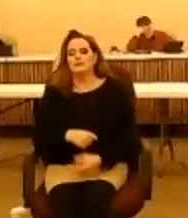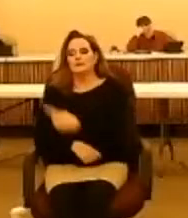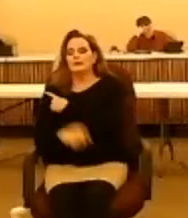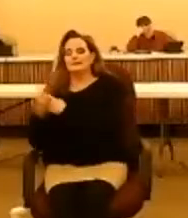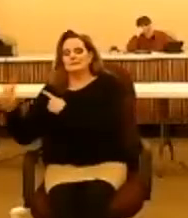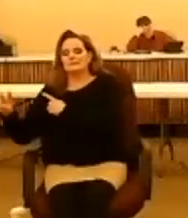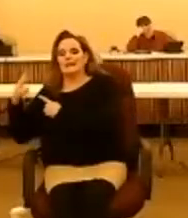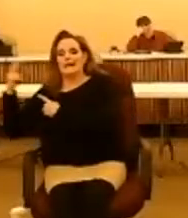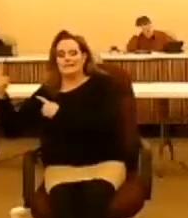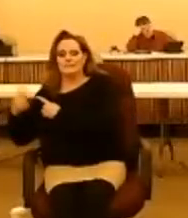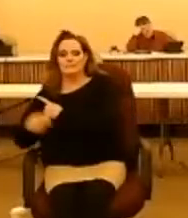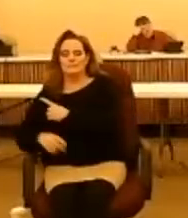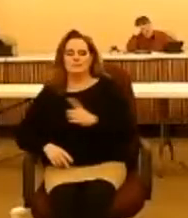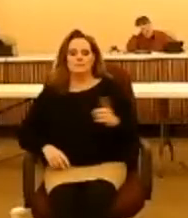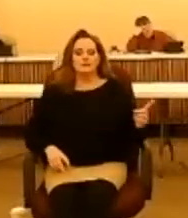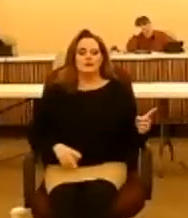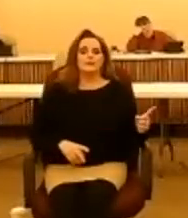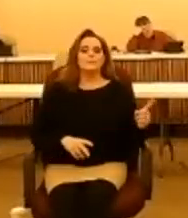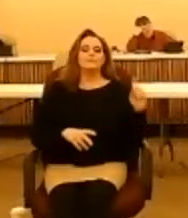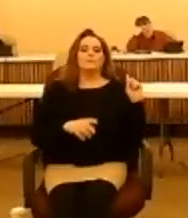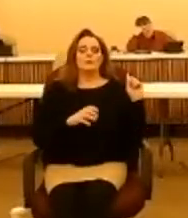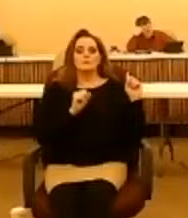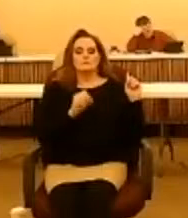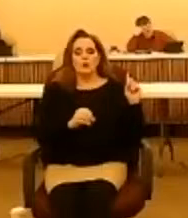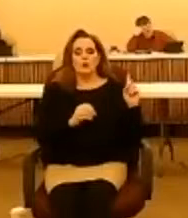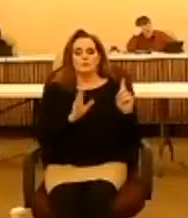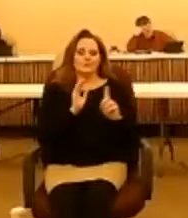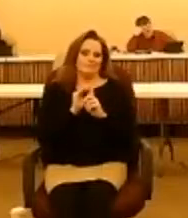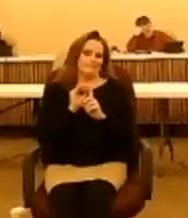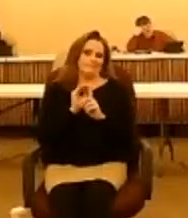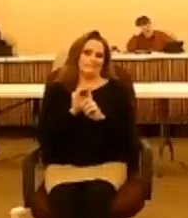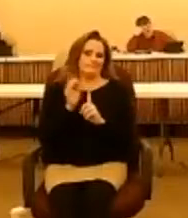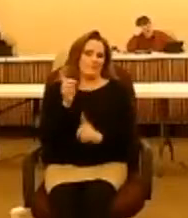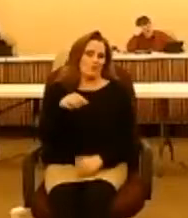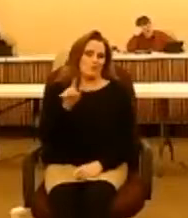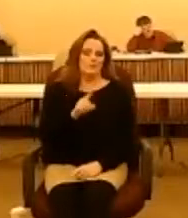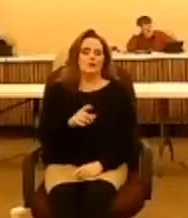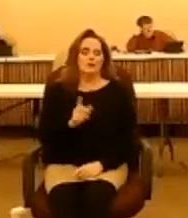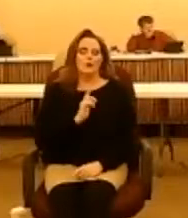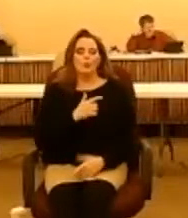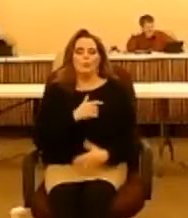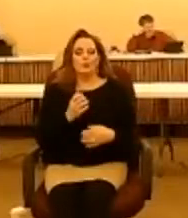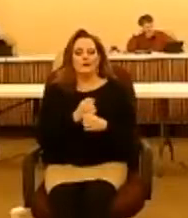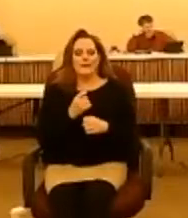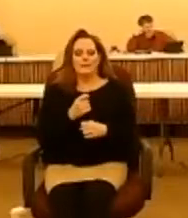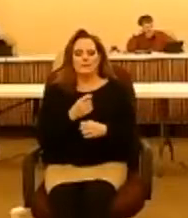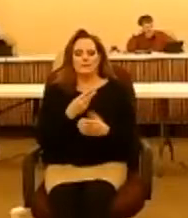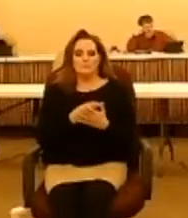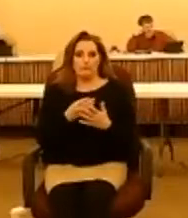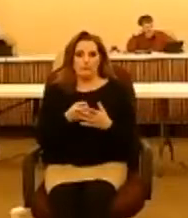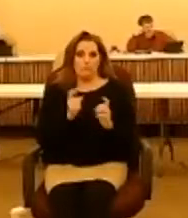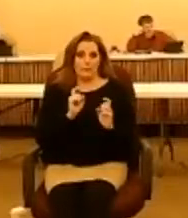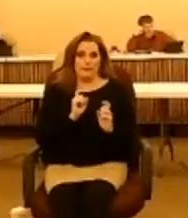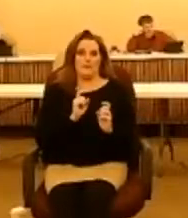Seconded. So as a reminder, we'd received a grant to create a